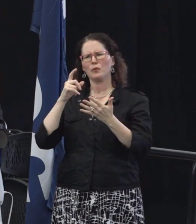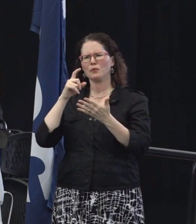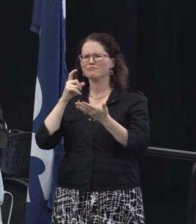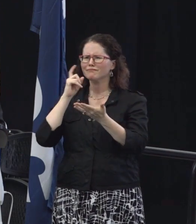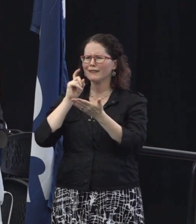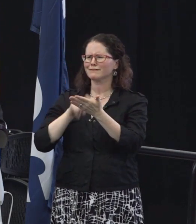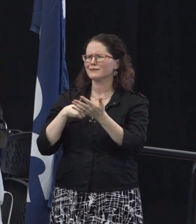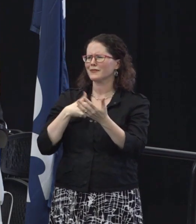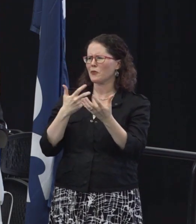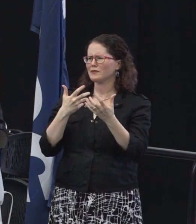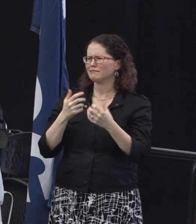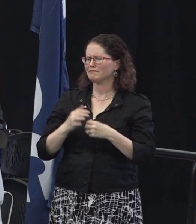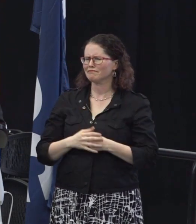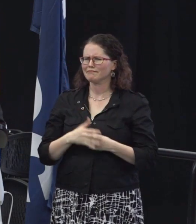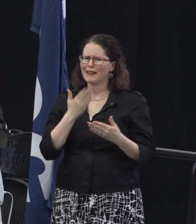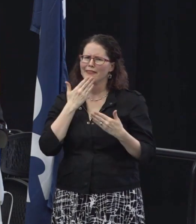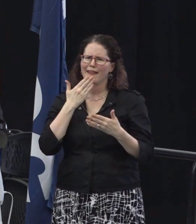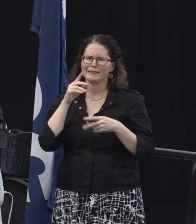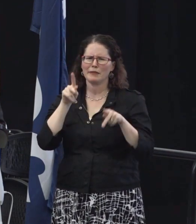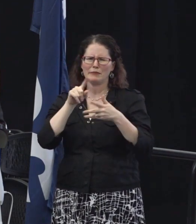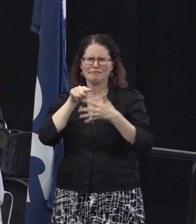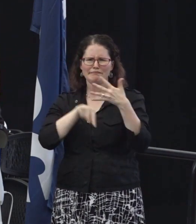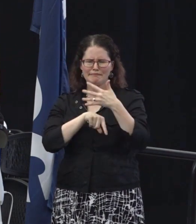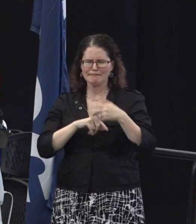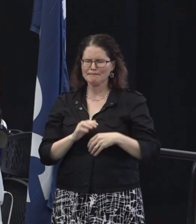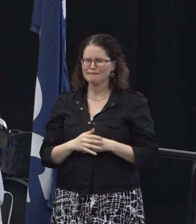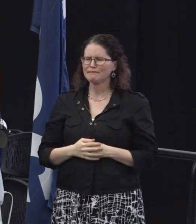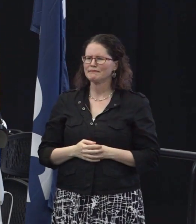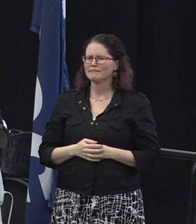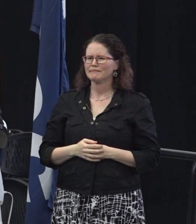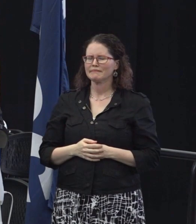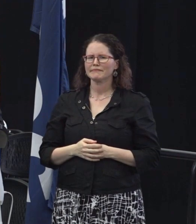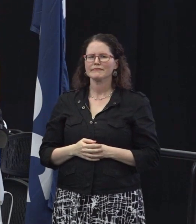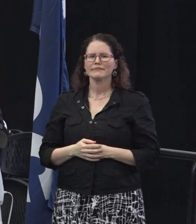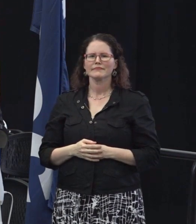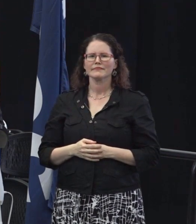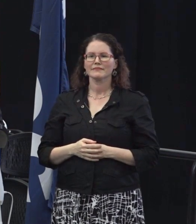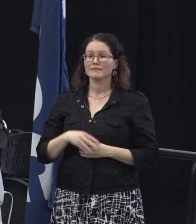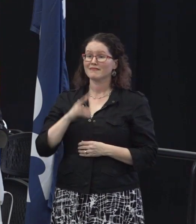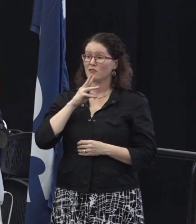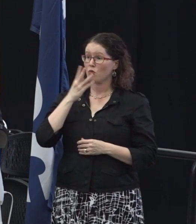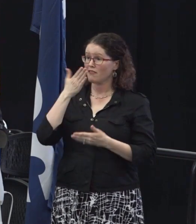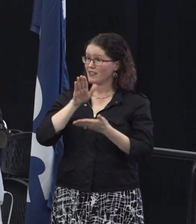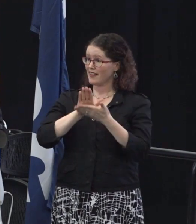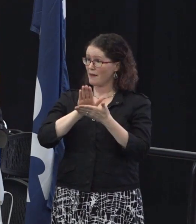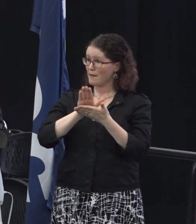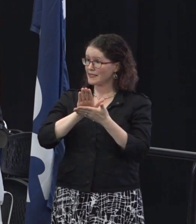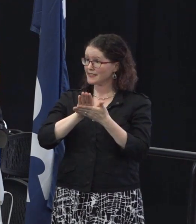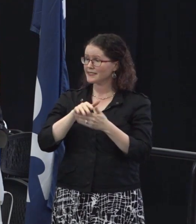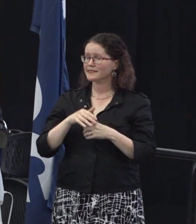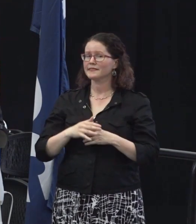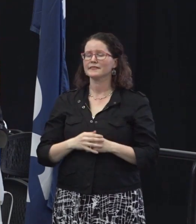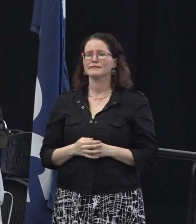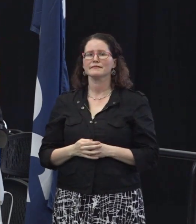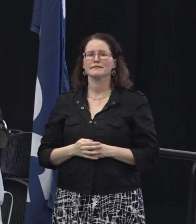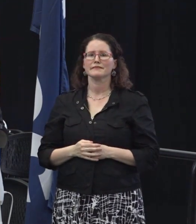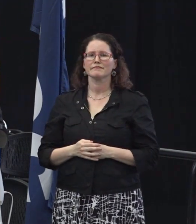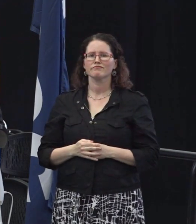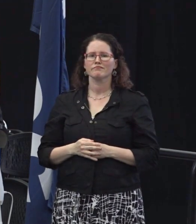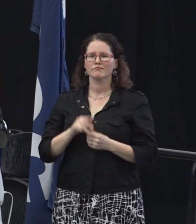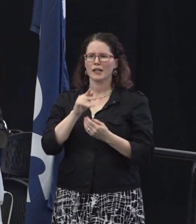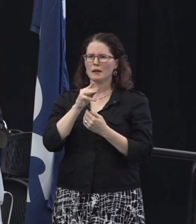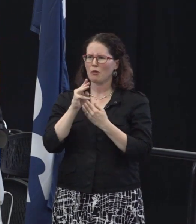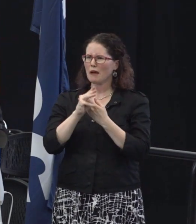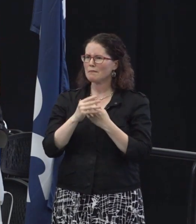very humbled. The Waterfront campus, its programs, its students, and the staff